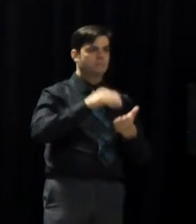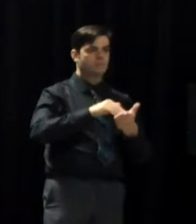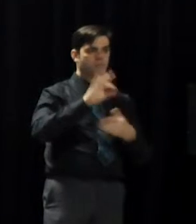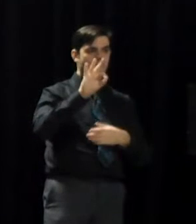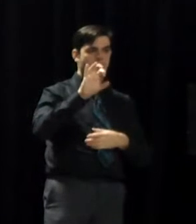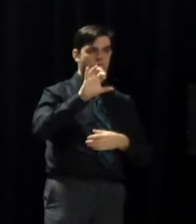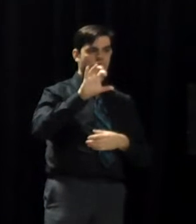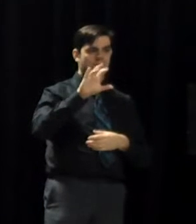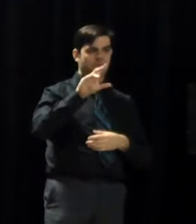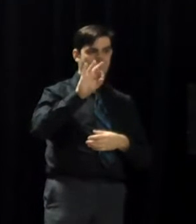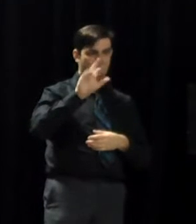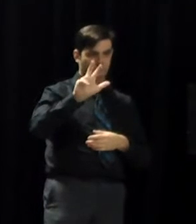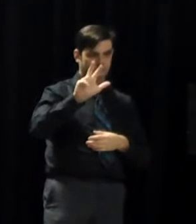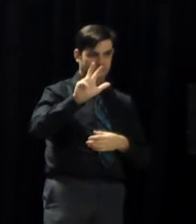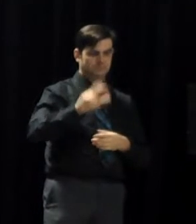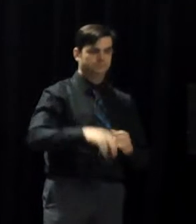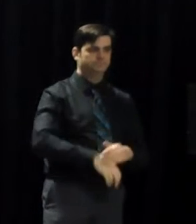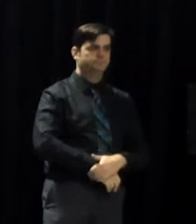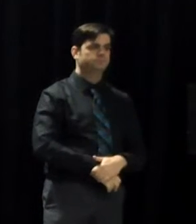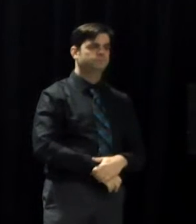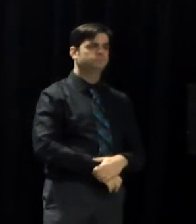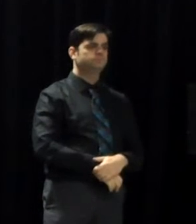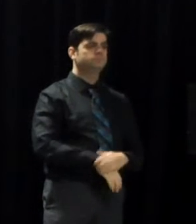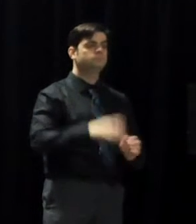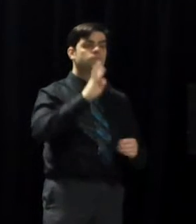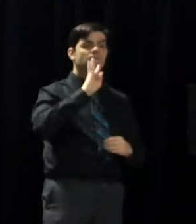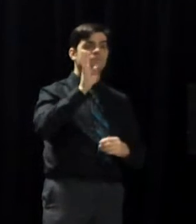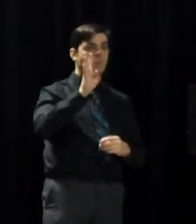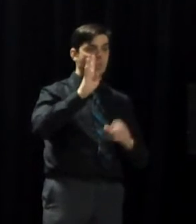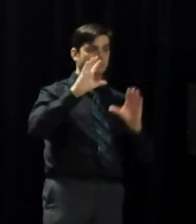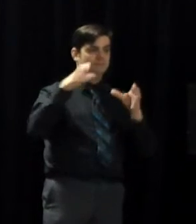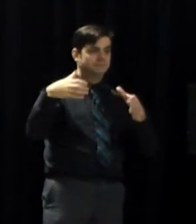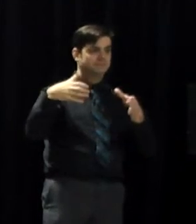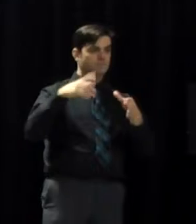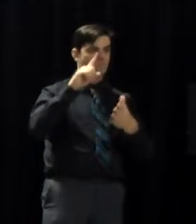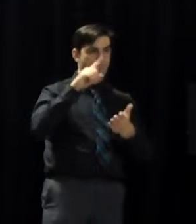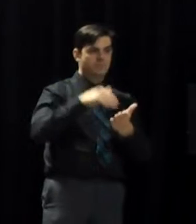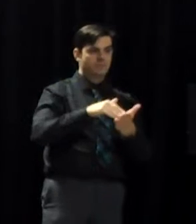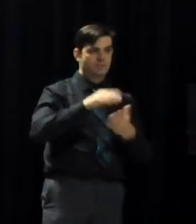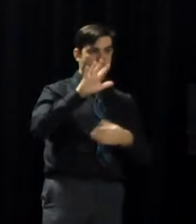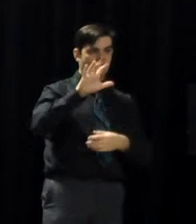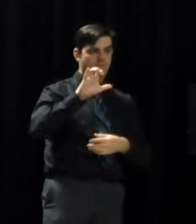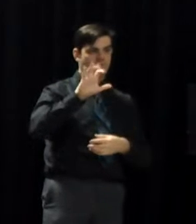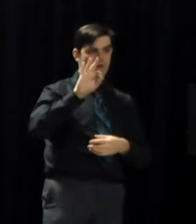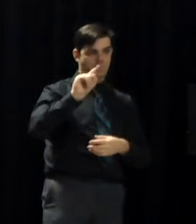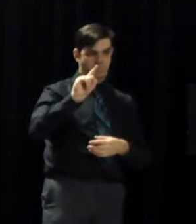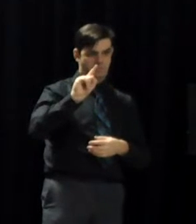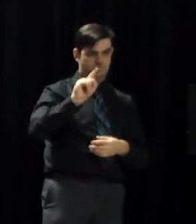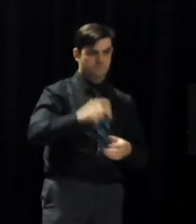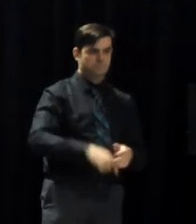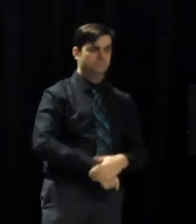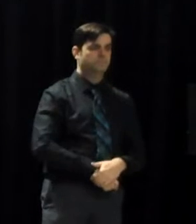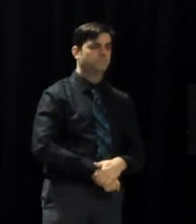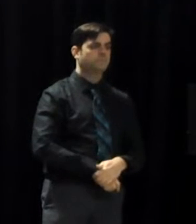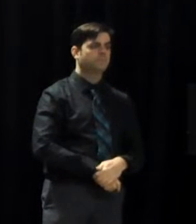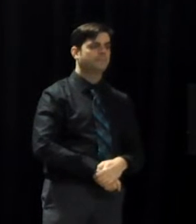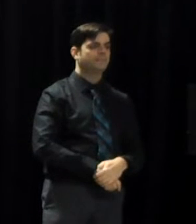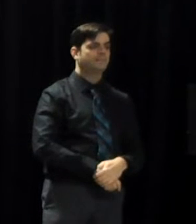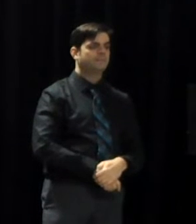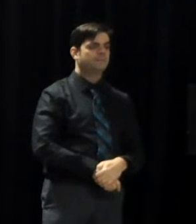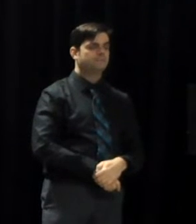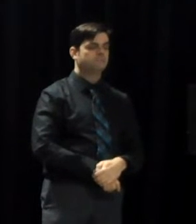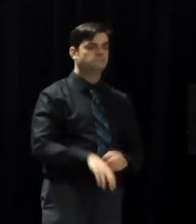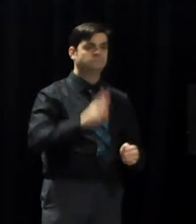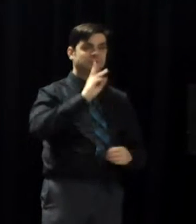your 30s, 1,908. 40s, 1,591. Your 50s, 1,901.